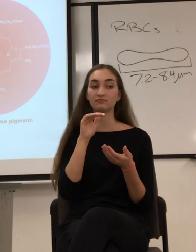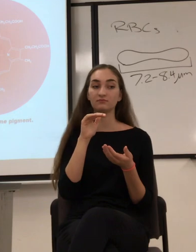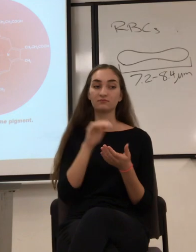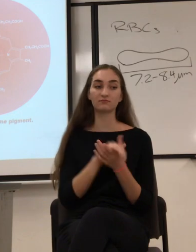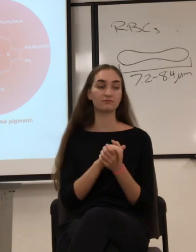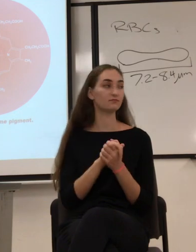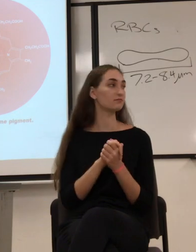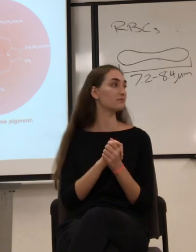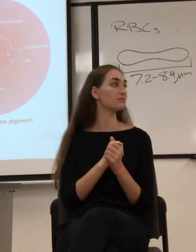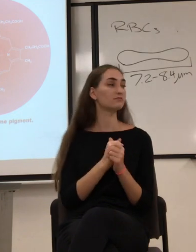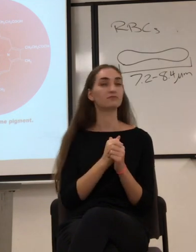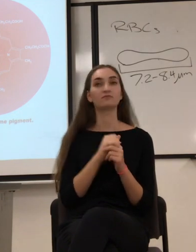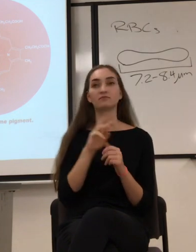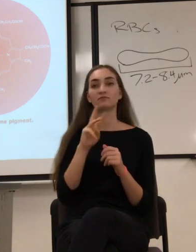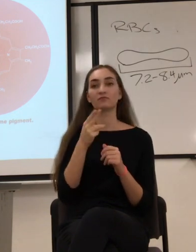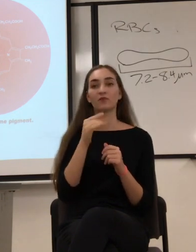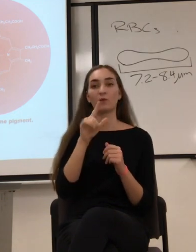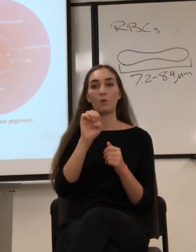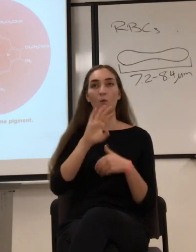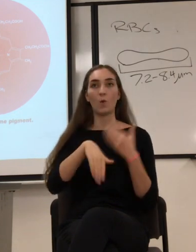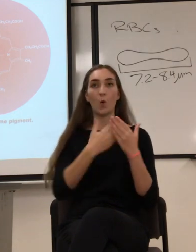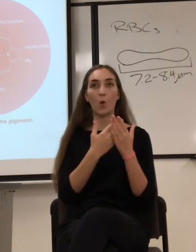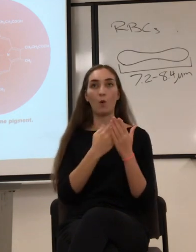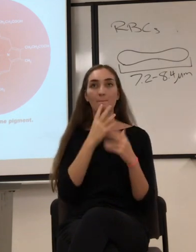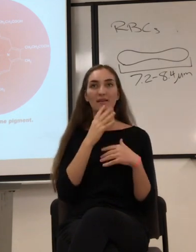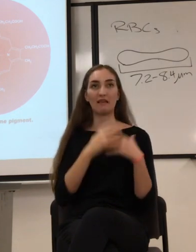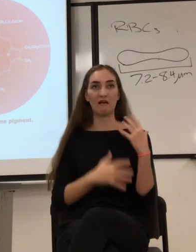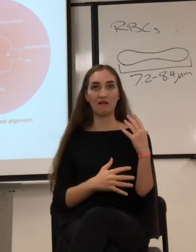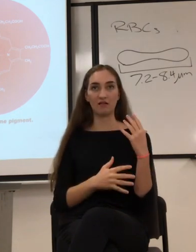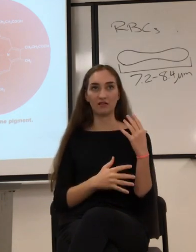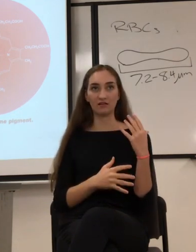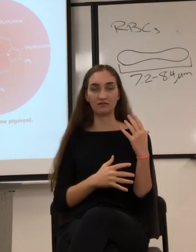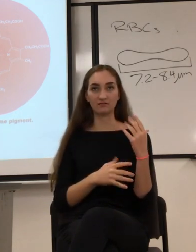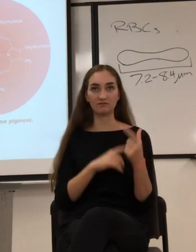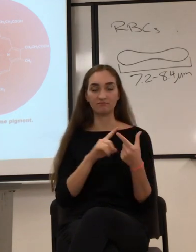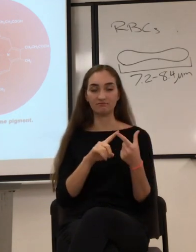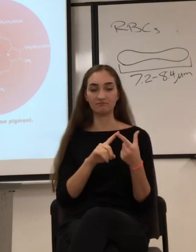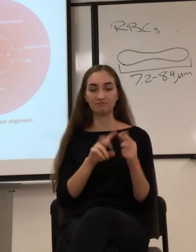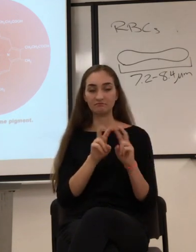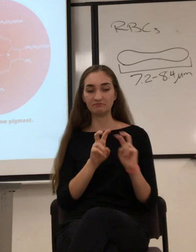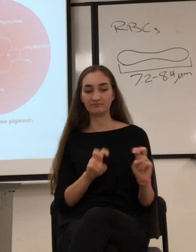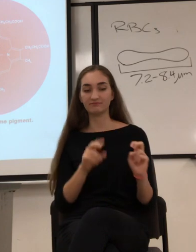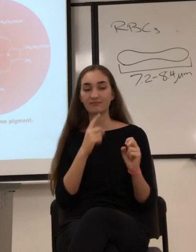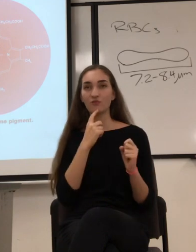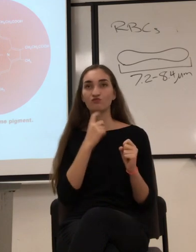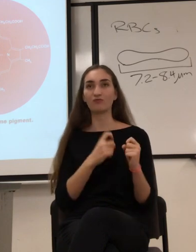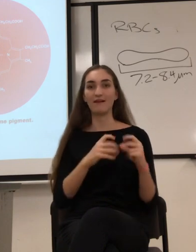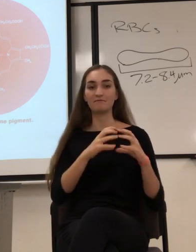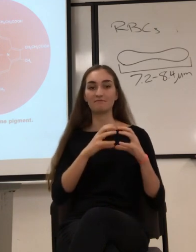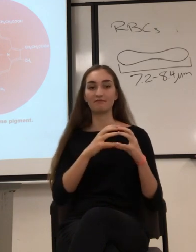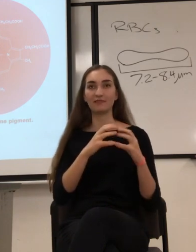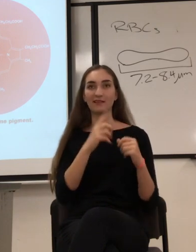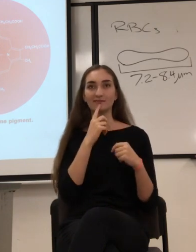Whole blood, and you just kind of macerate the red blood cells. and measure